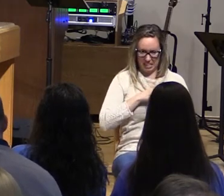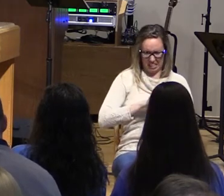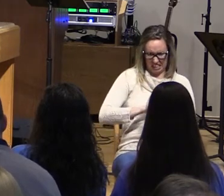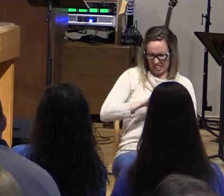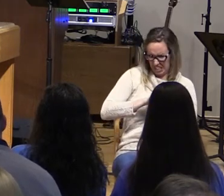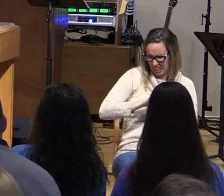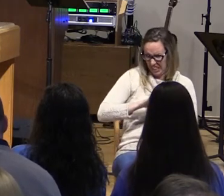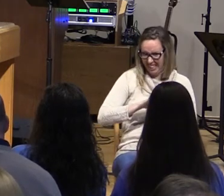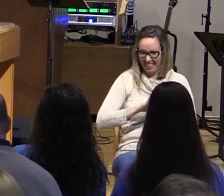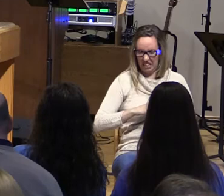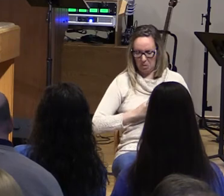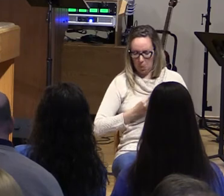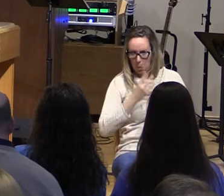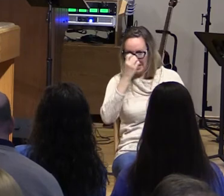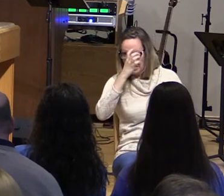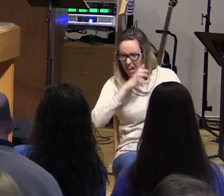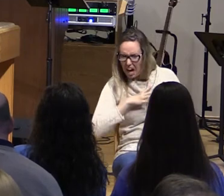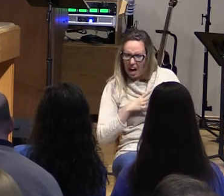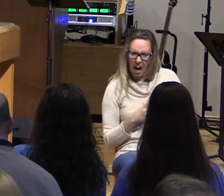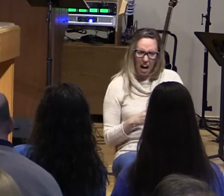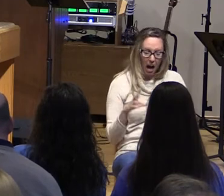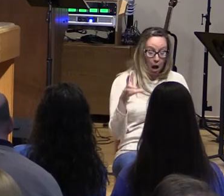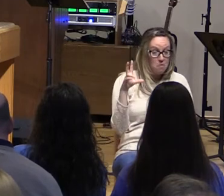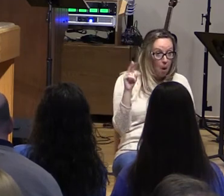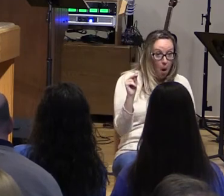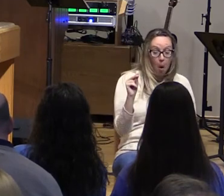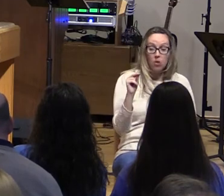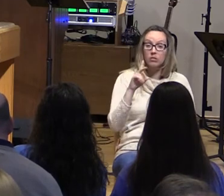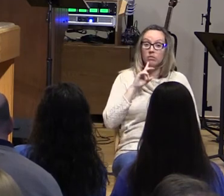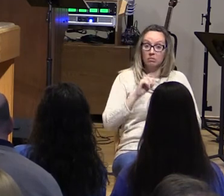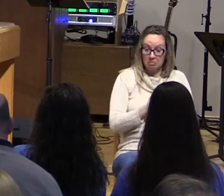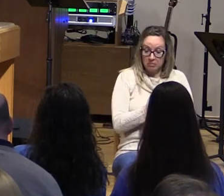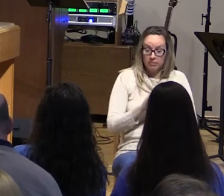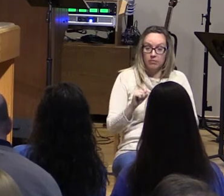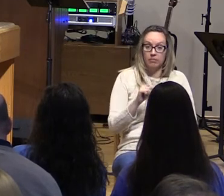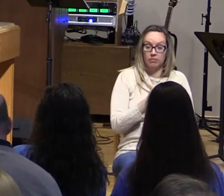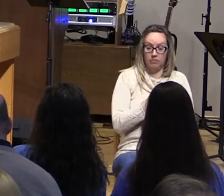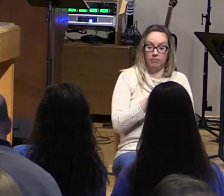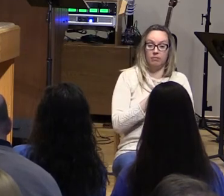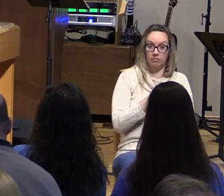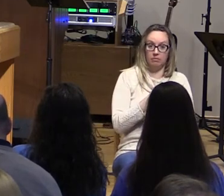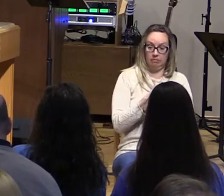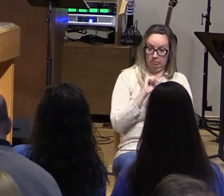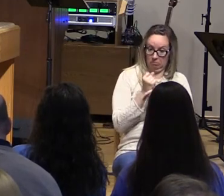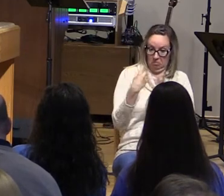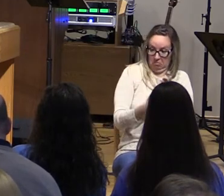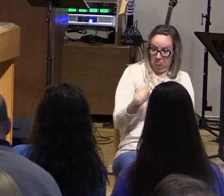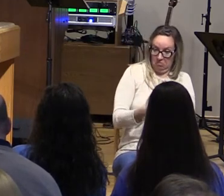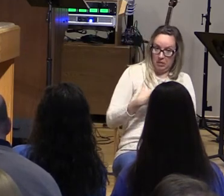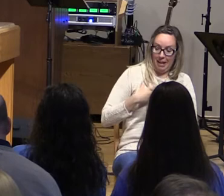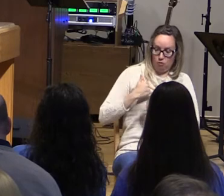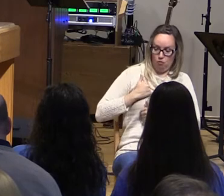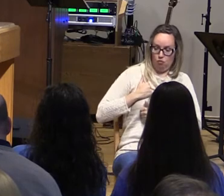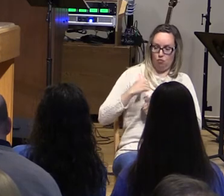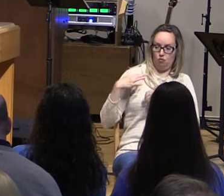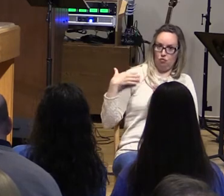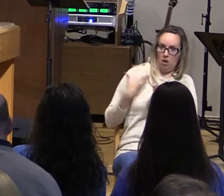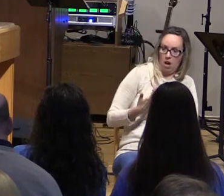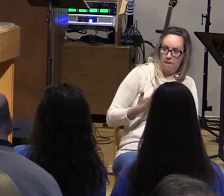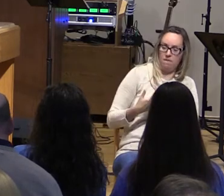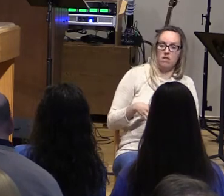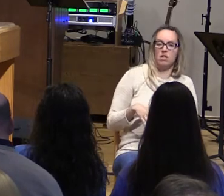And I got a new understanding when I had to do a critical incident debriefing when my soldiers came in because they